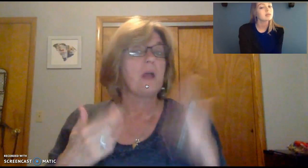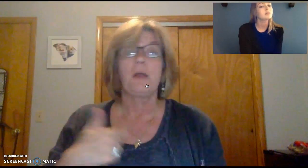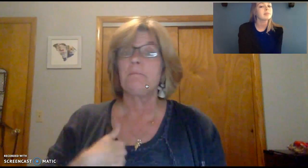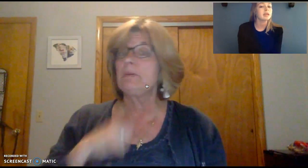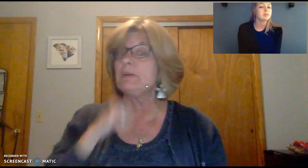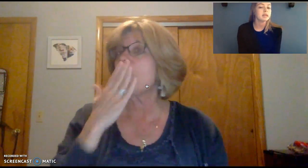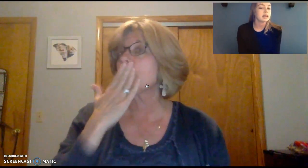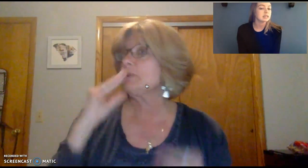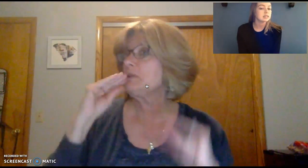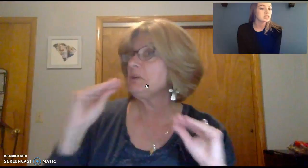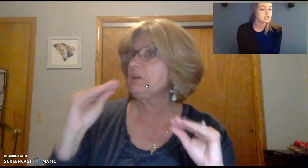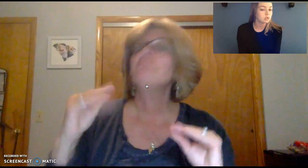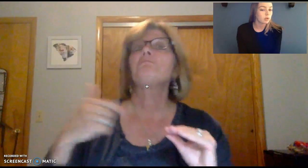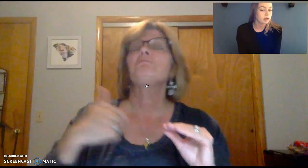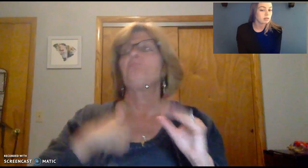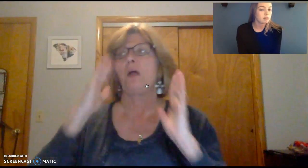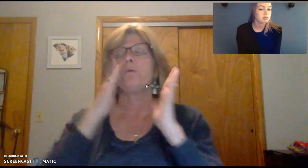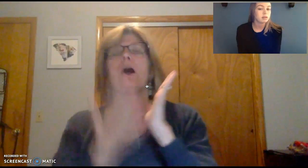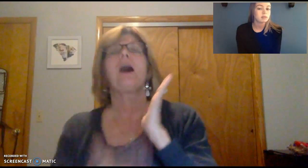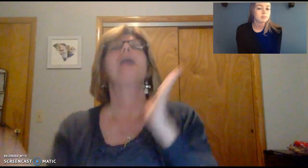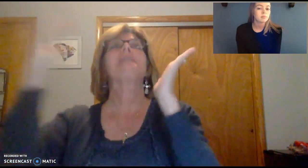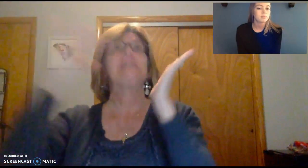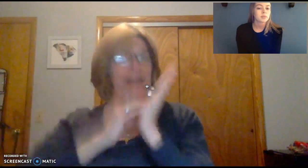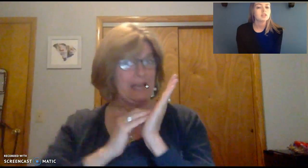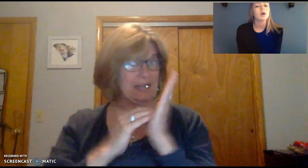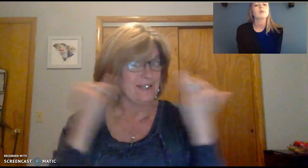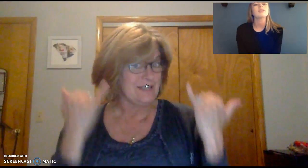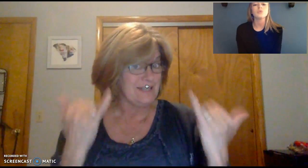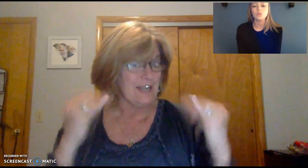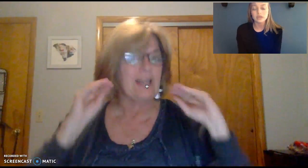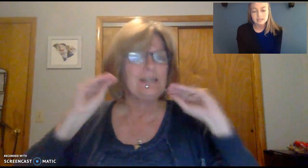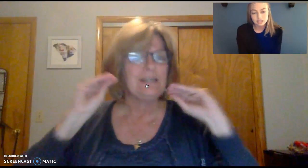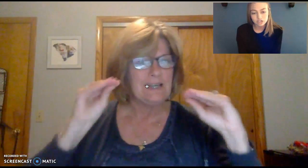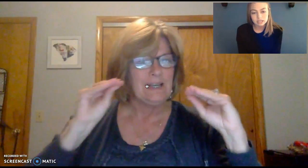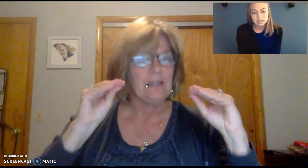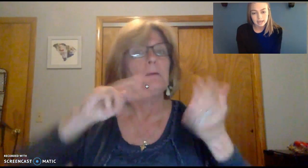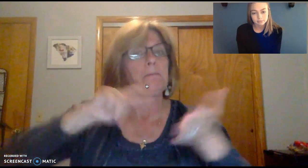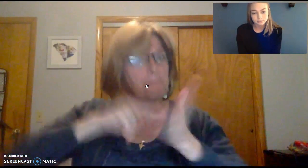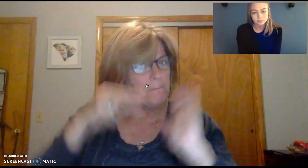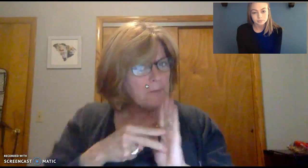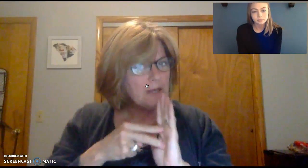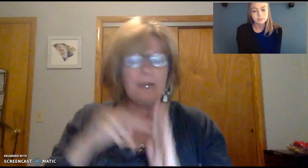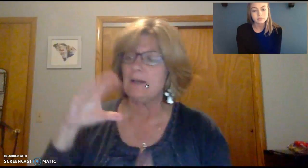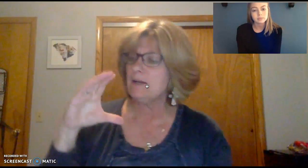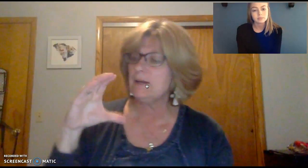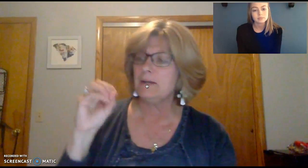fine. Maybe I didn't teach it well. So, I'm going to reteach it today.